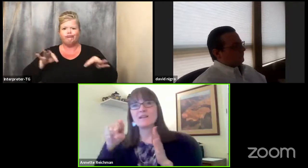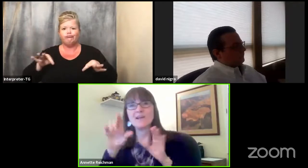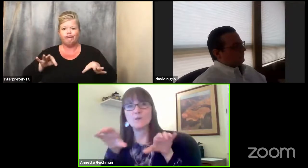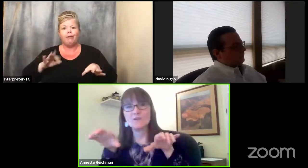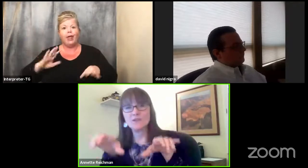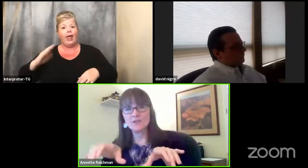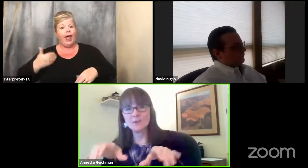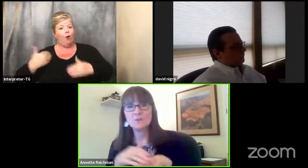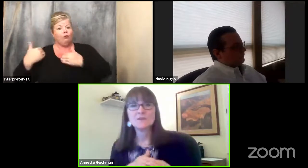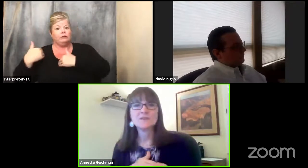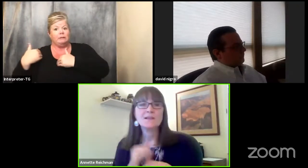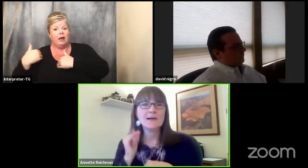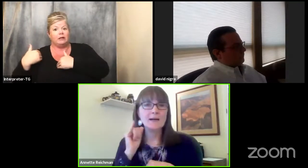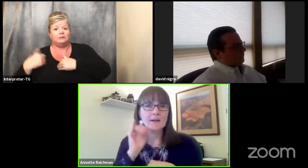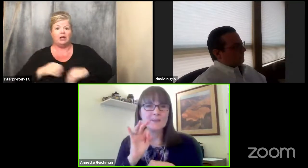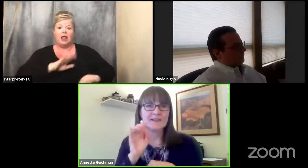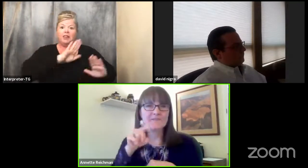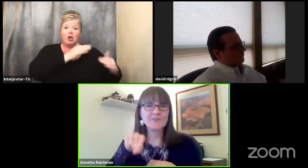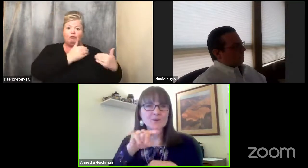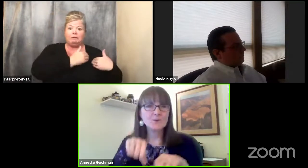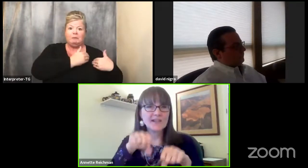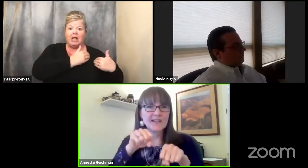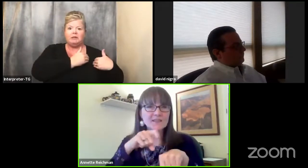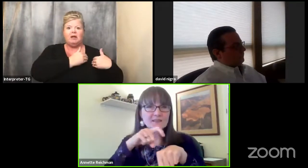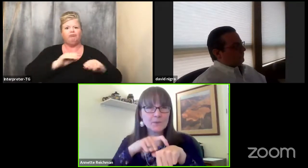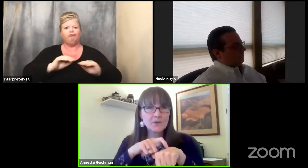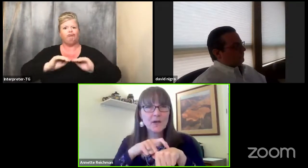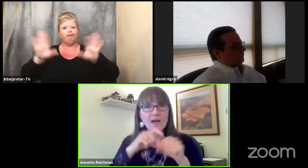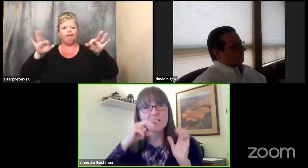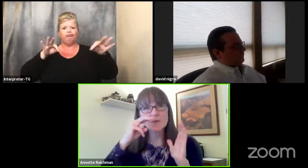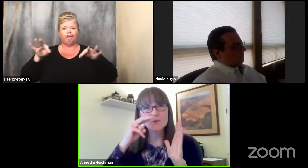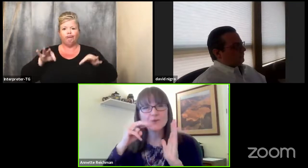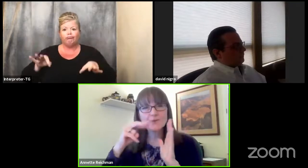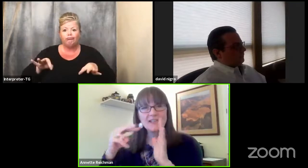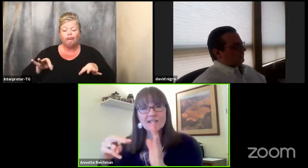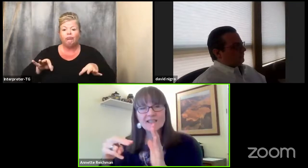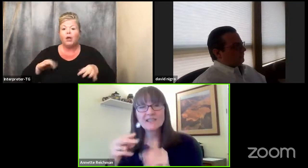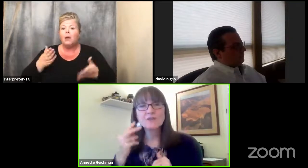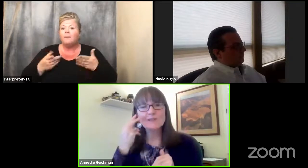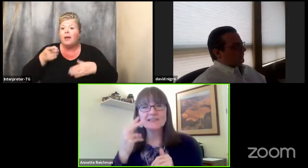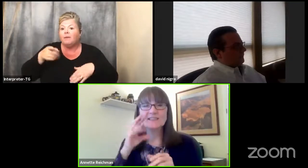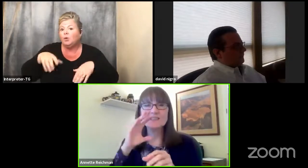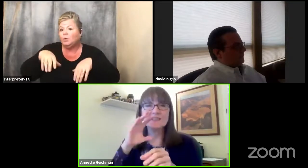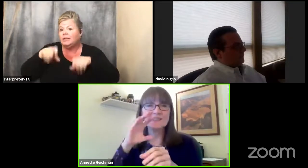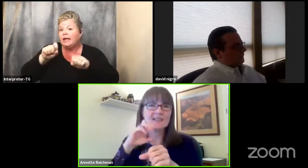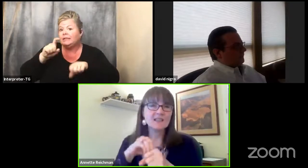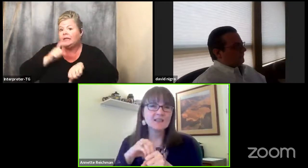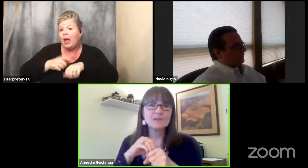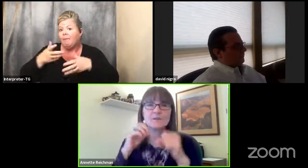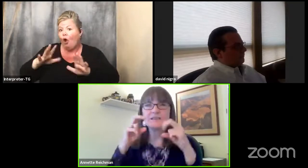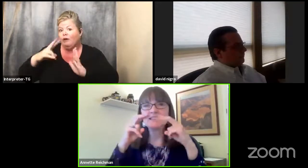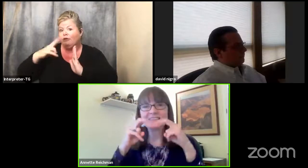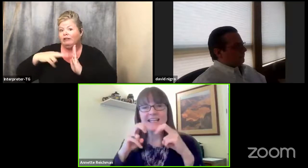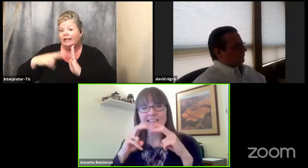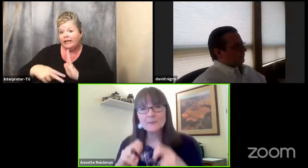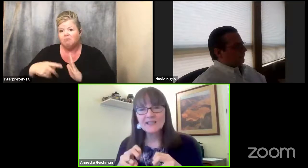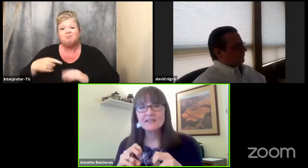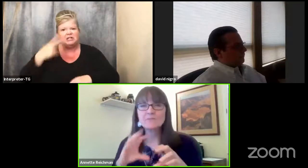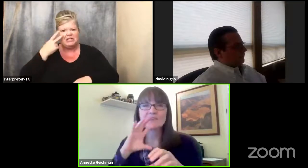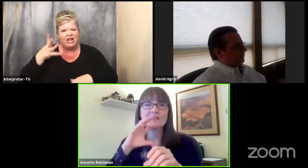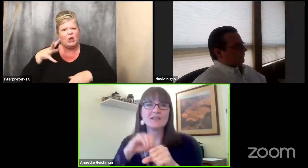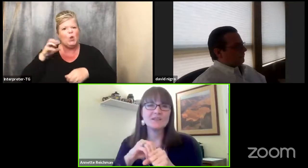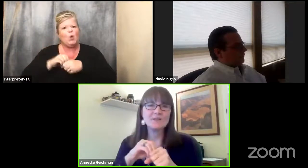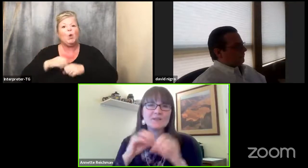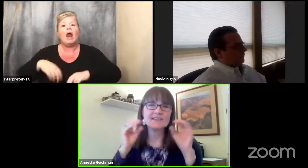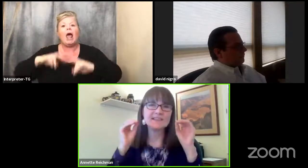and what they will do. If you've taken some time to read it, you see it includes